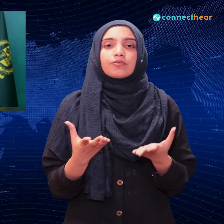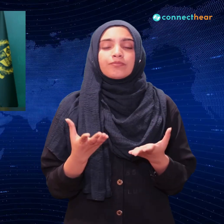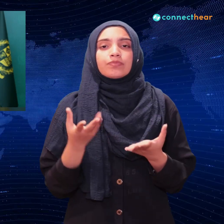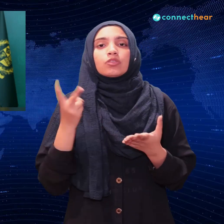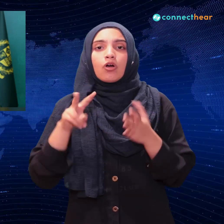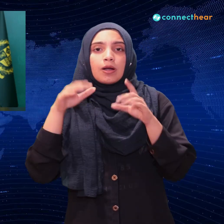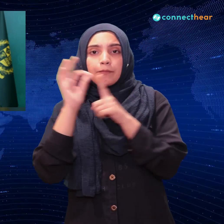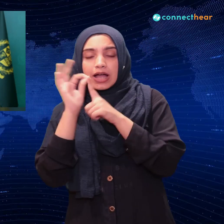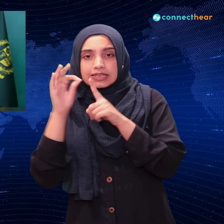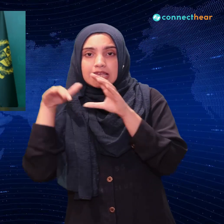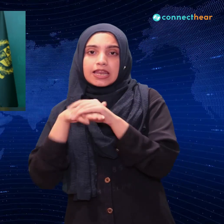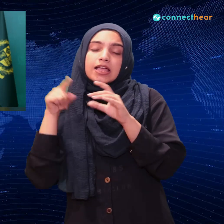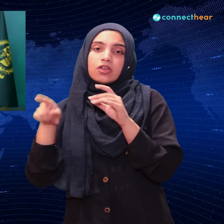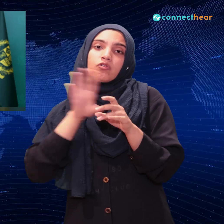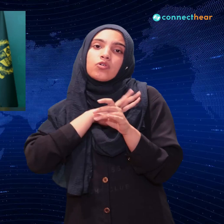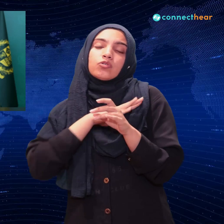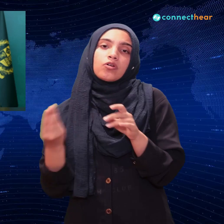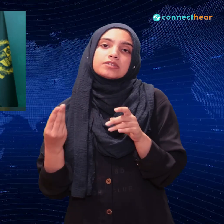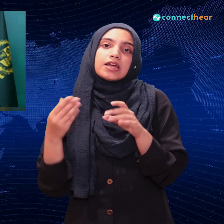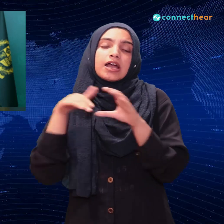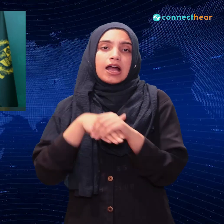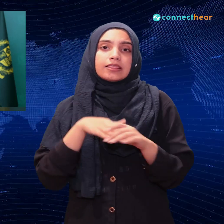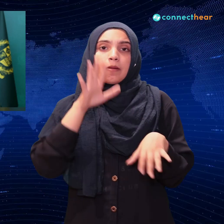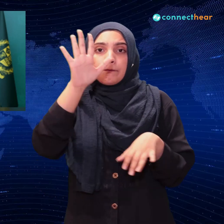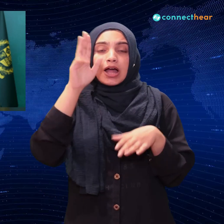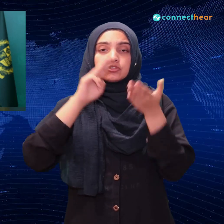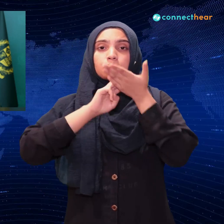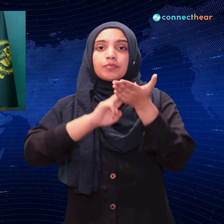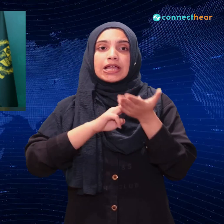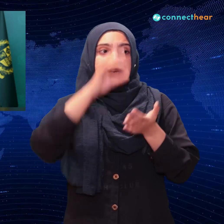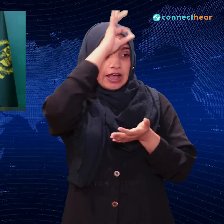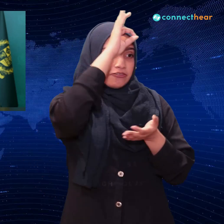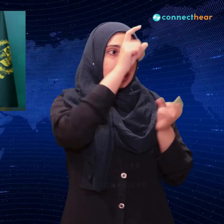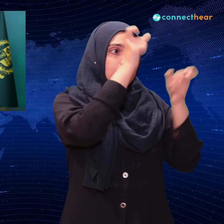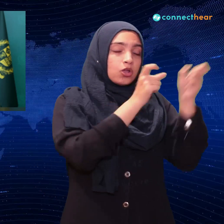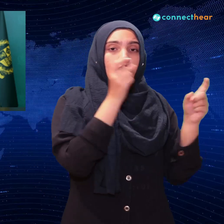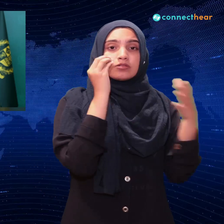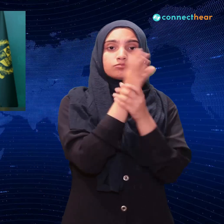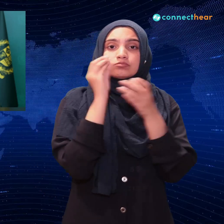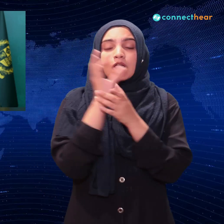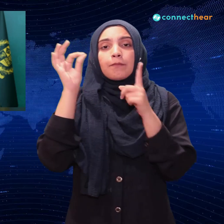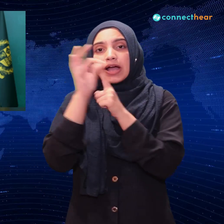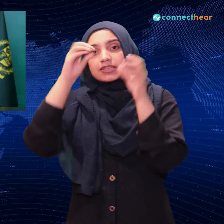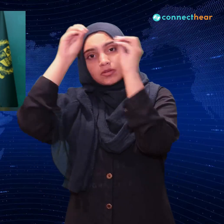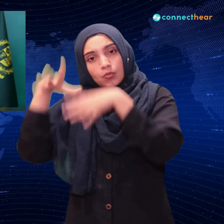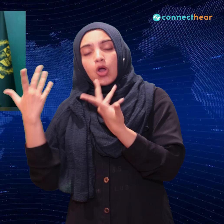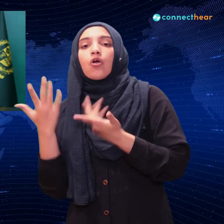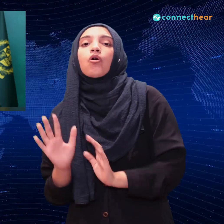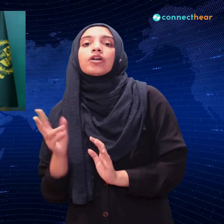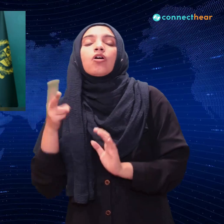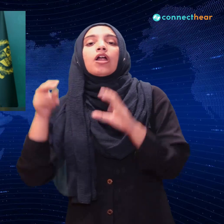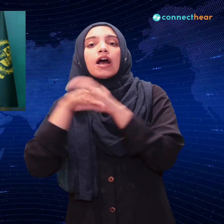Pakistan was left with 5 million Afghan refugees. We were left with sectarian militant groups which